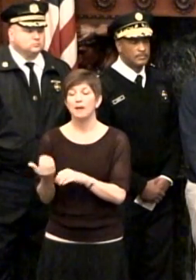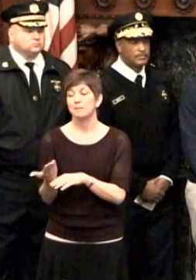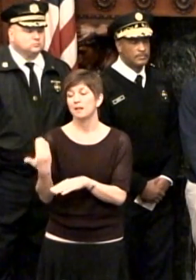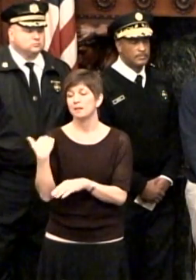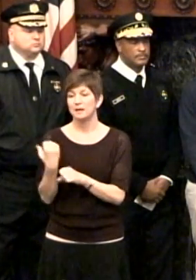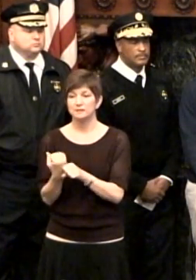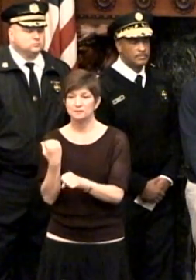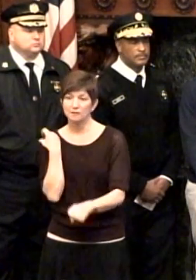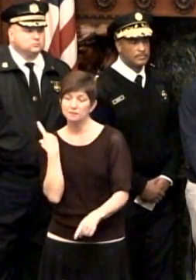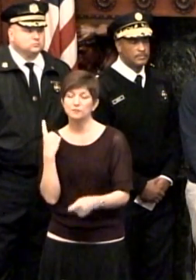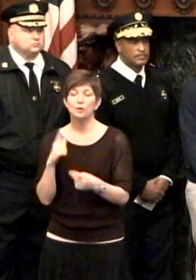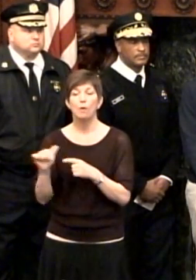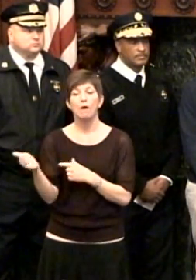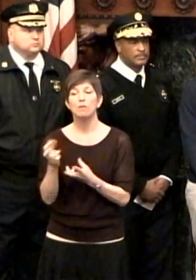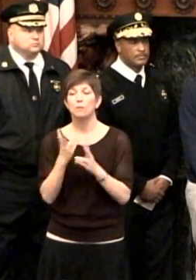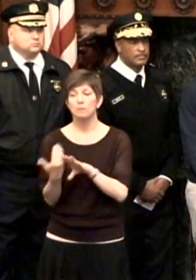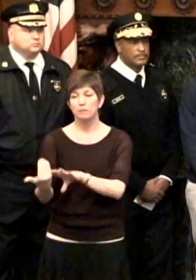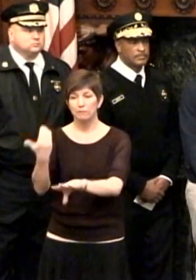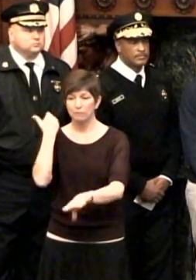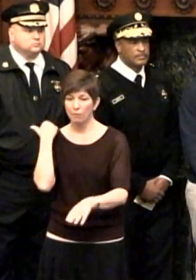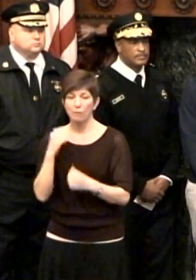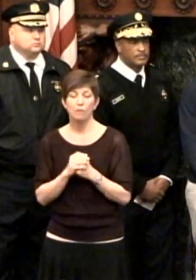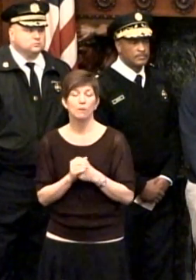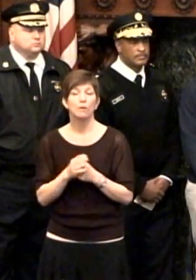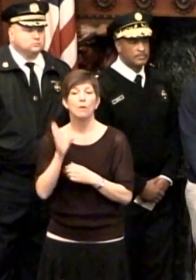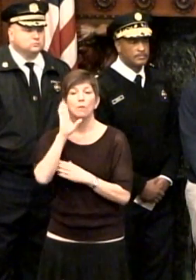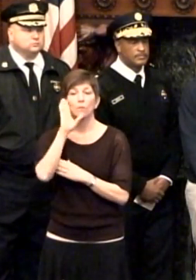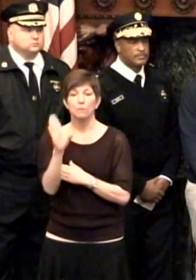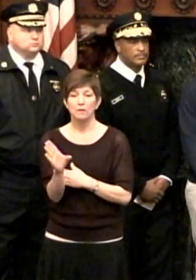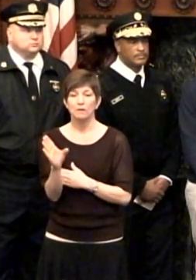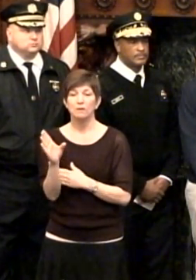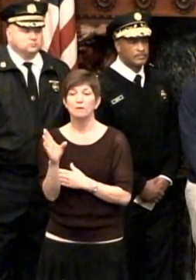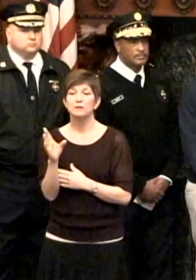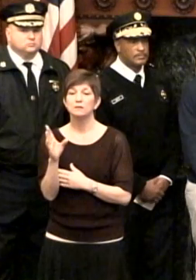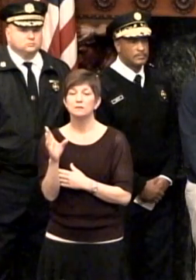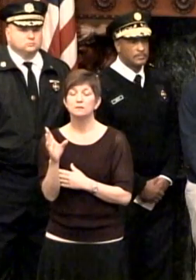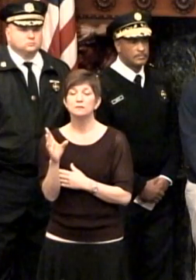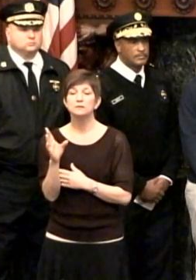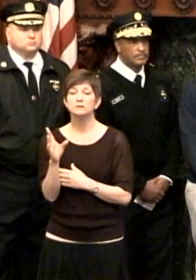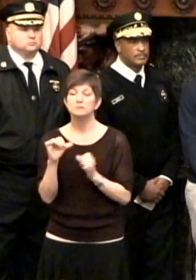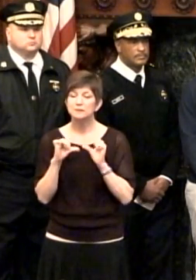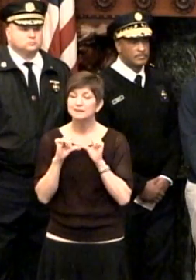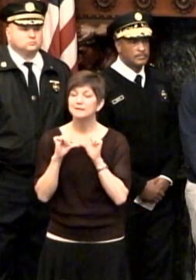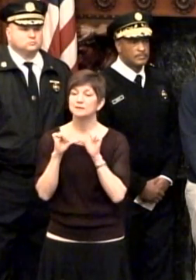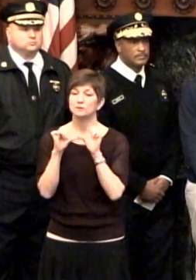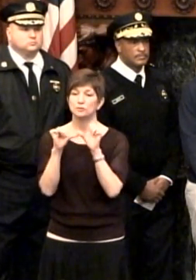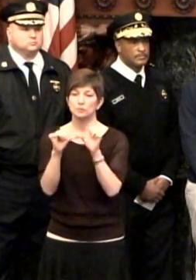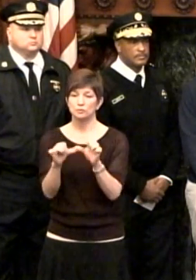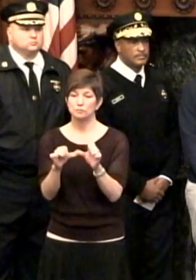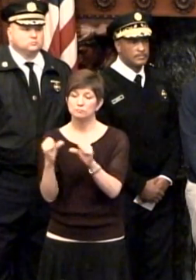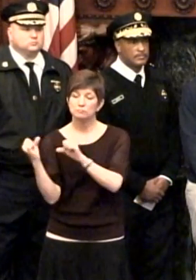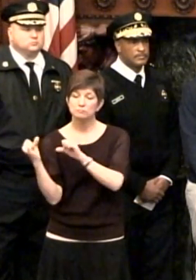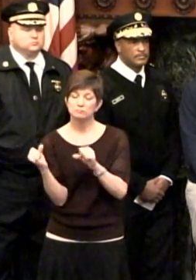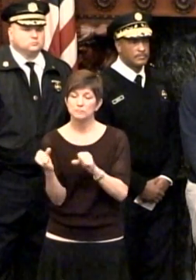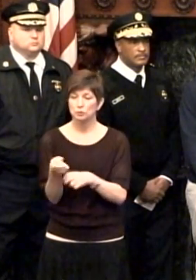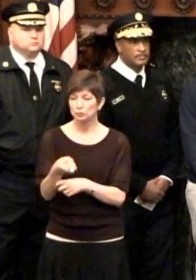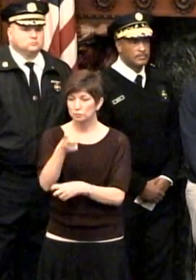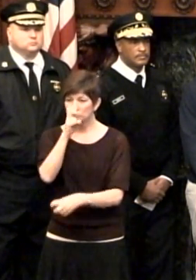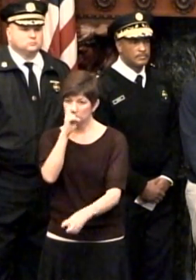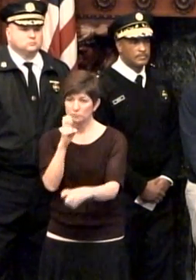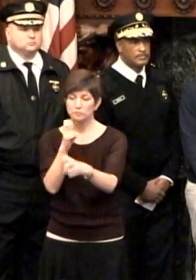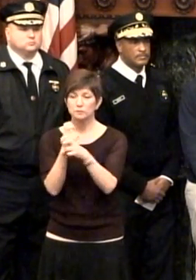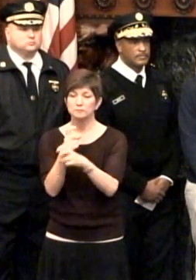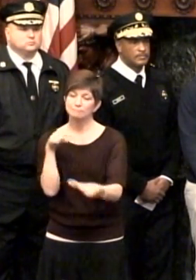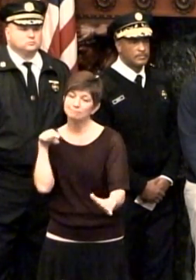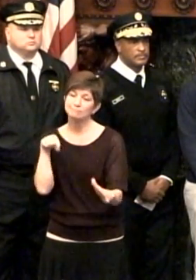and other winters before, there will be heavy, continued, strict, and